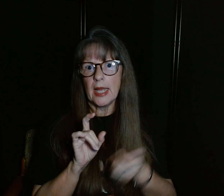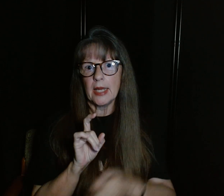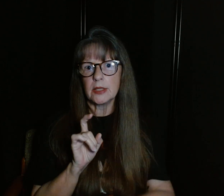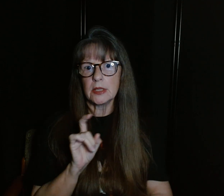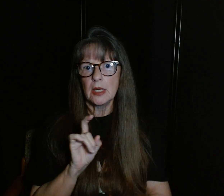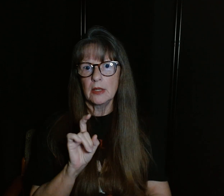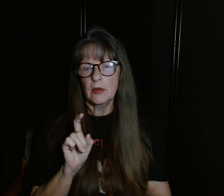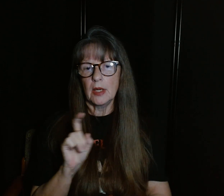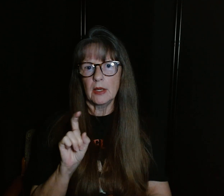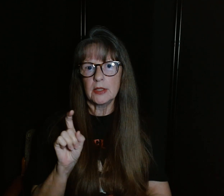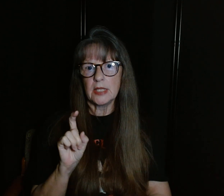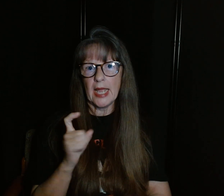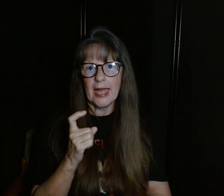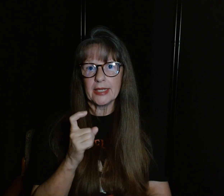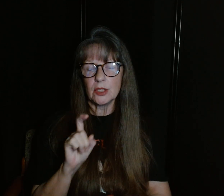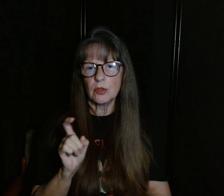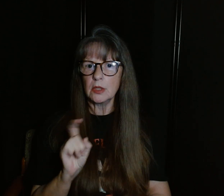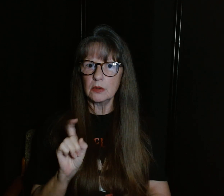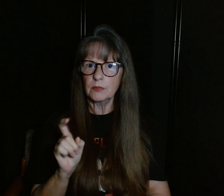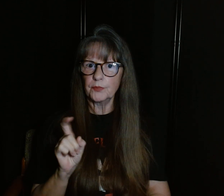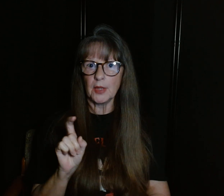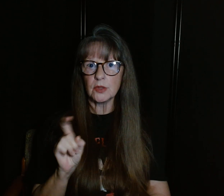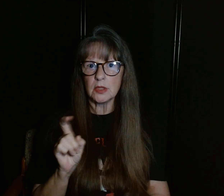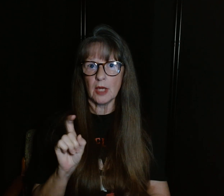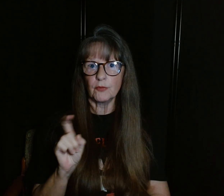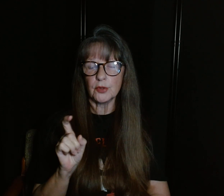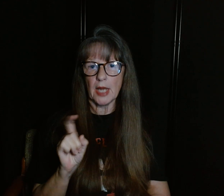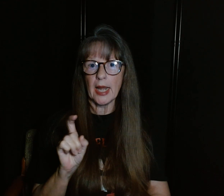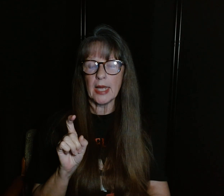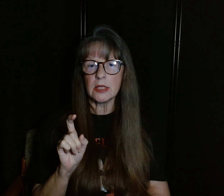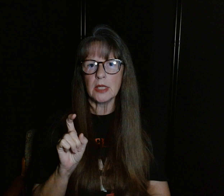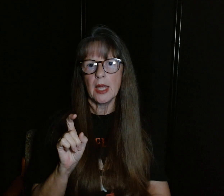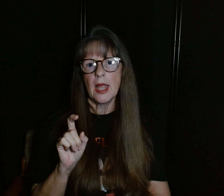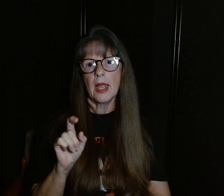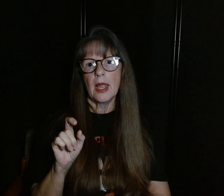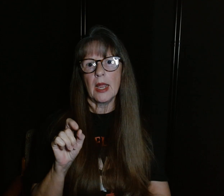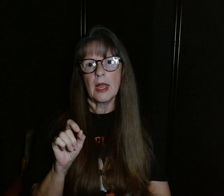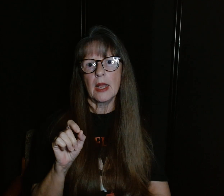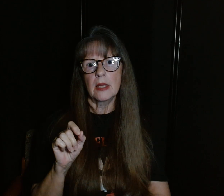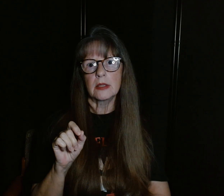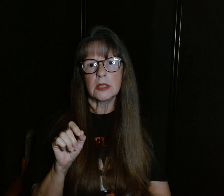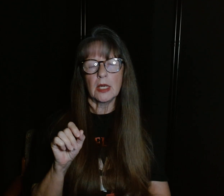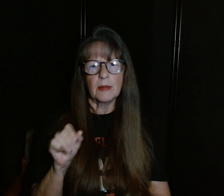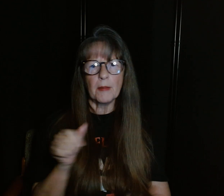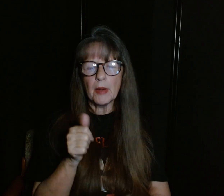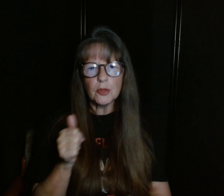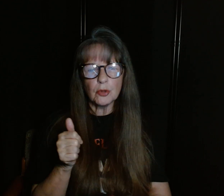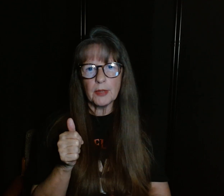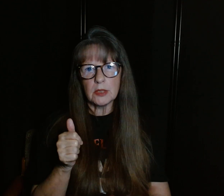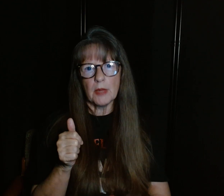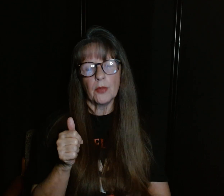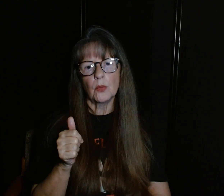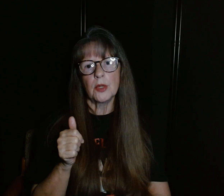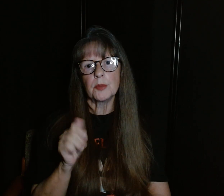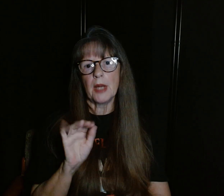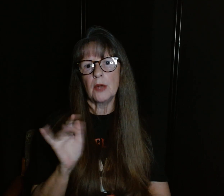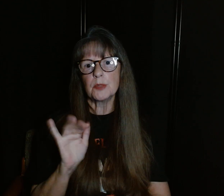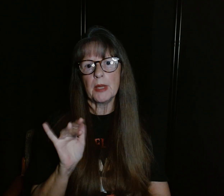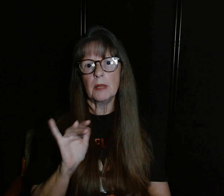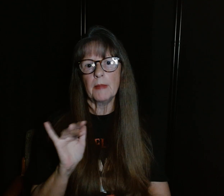Xanax. It's an X. That's the sign for Xanax. And I'm not sure about some other ones, but I'll spell them out.